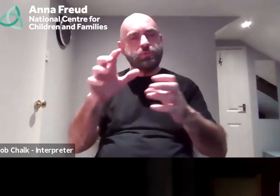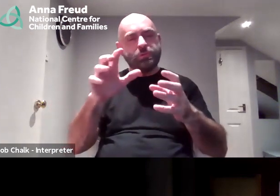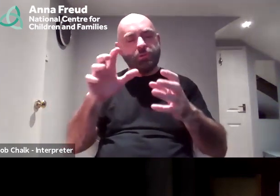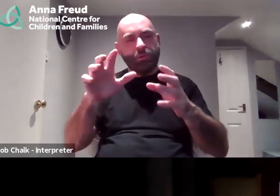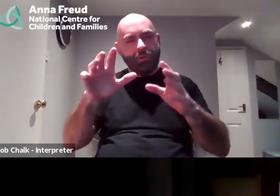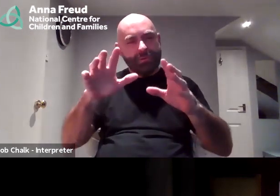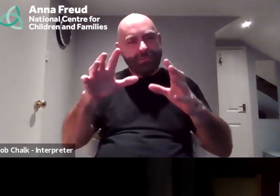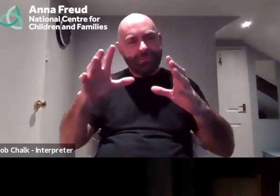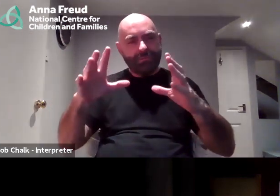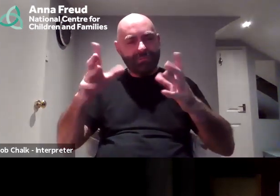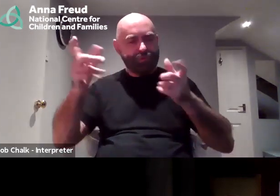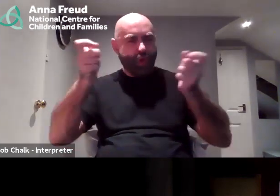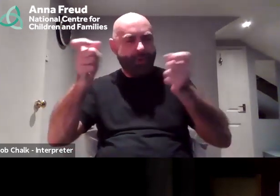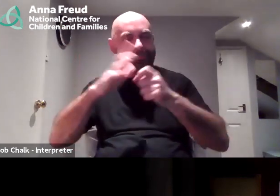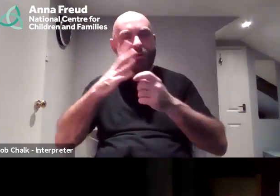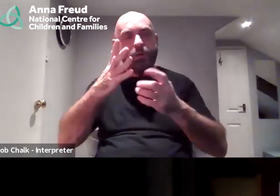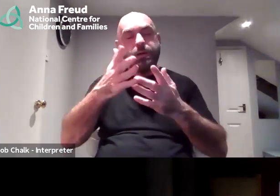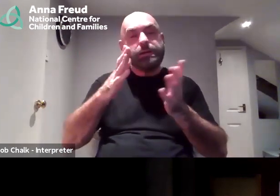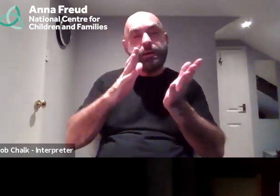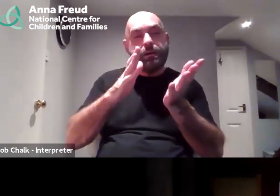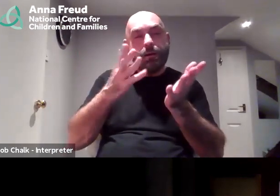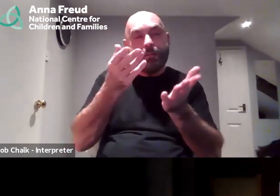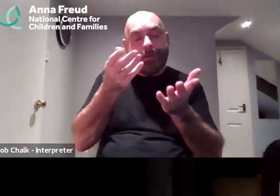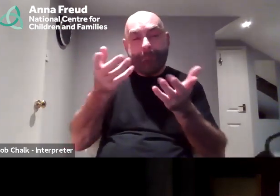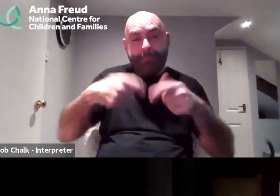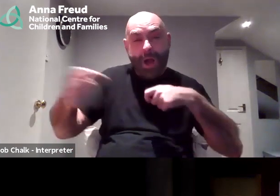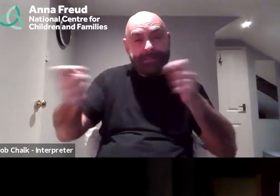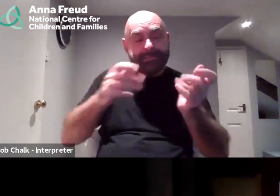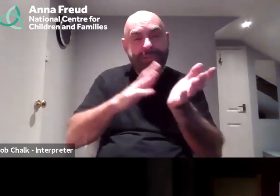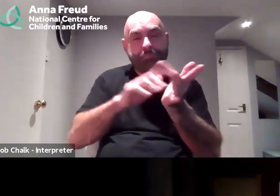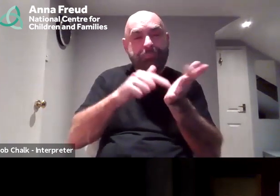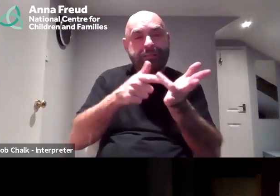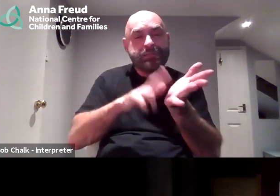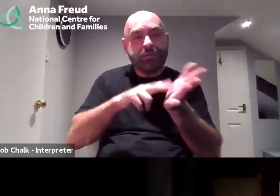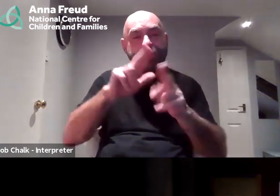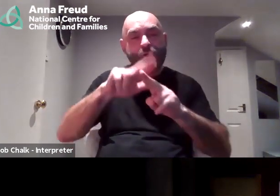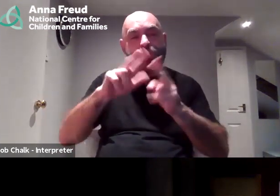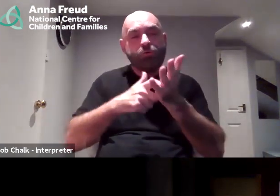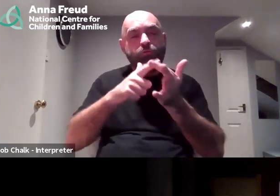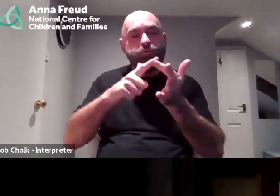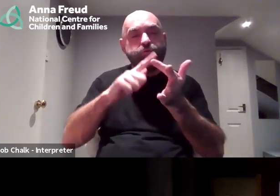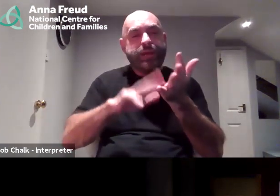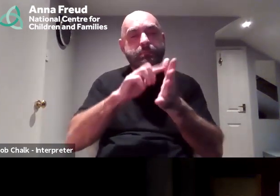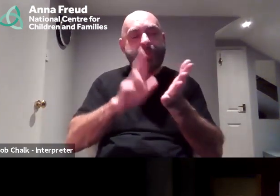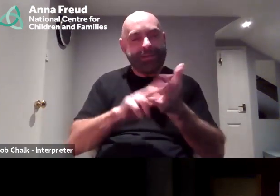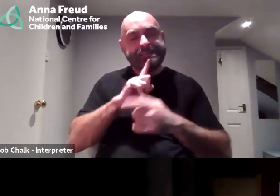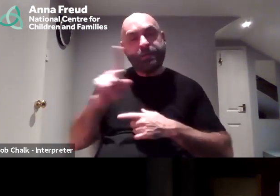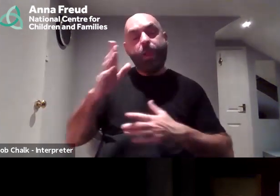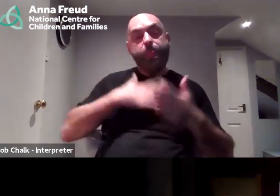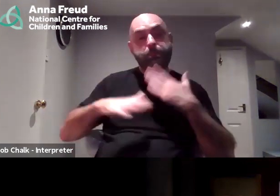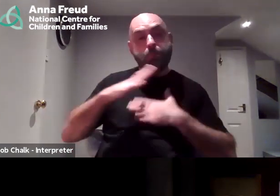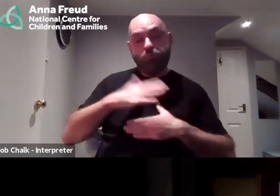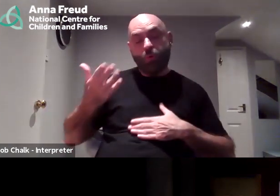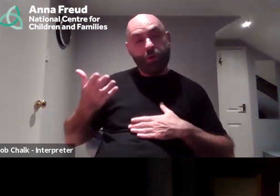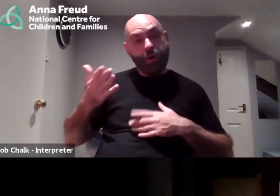that markets, Milton Friedman said, the moral purpose of business